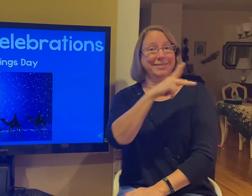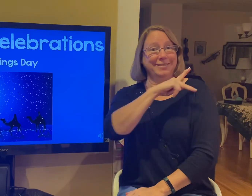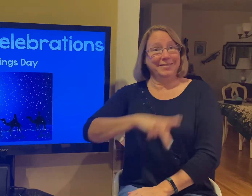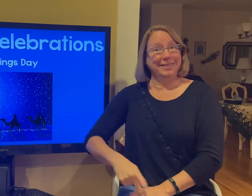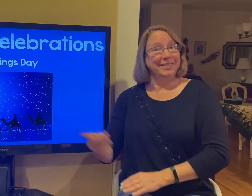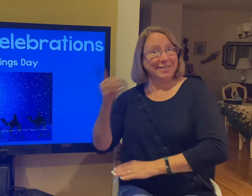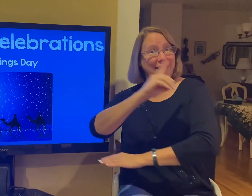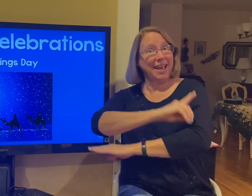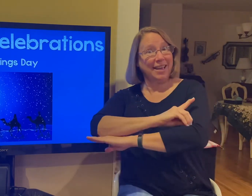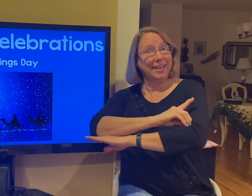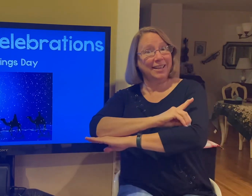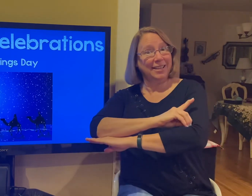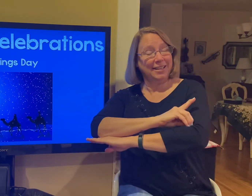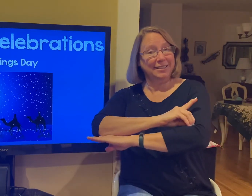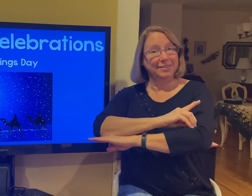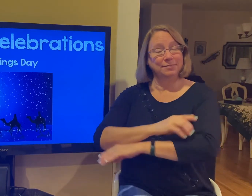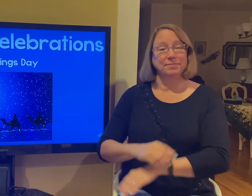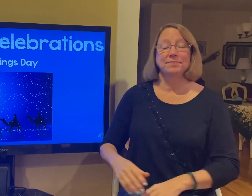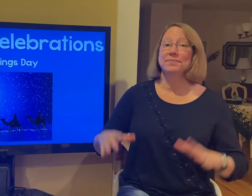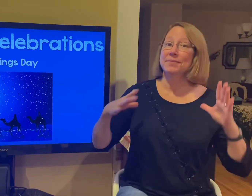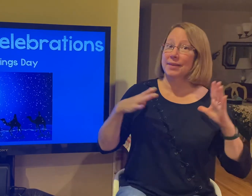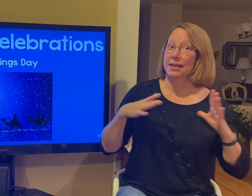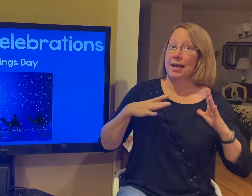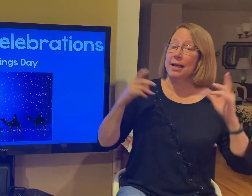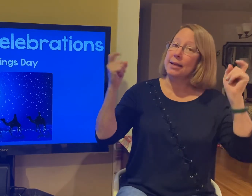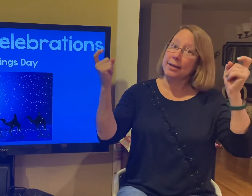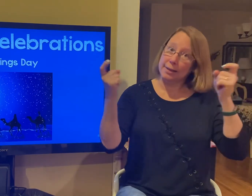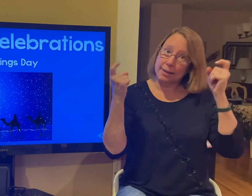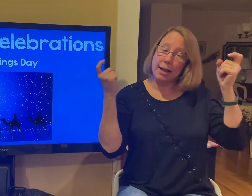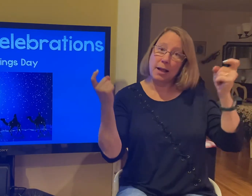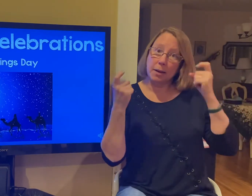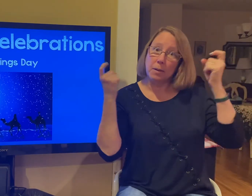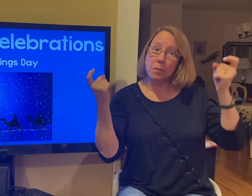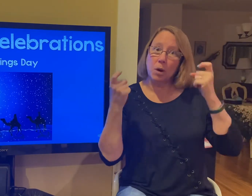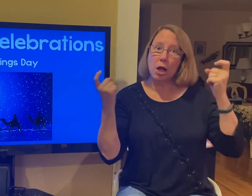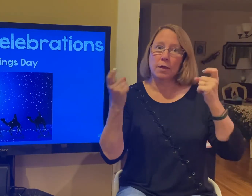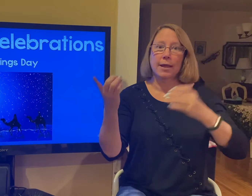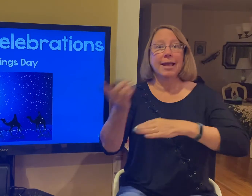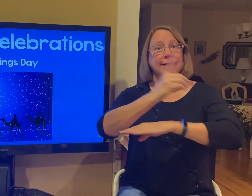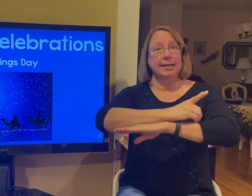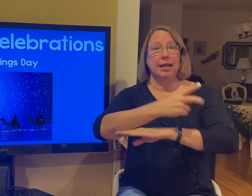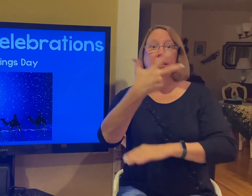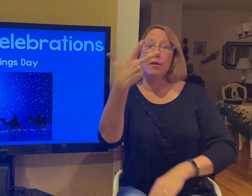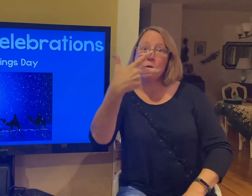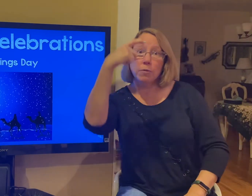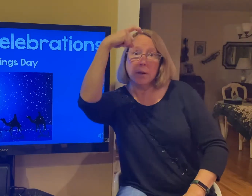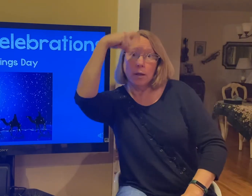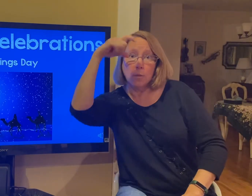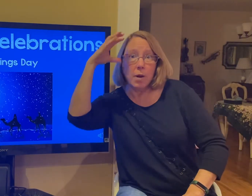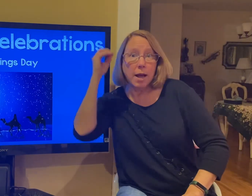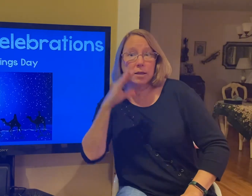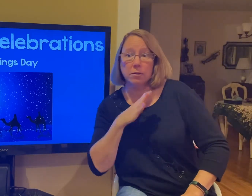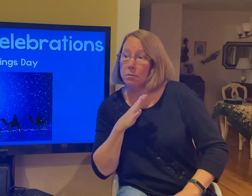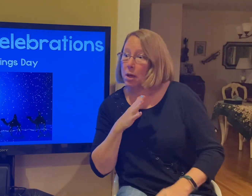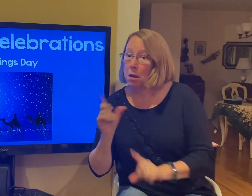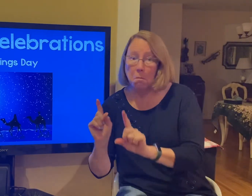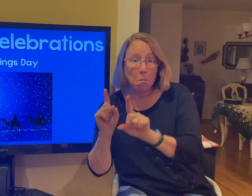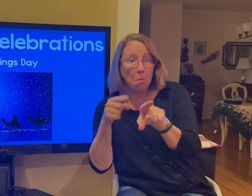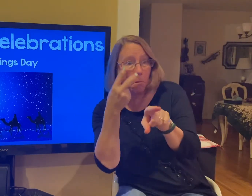This holiday is celebrated as the day the three wise men first saw baby Jesus and brought him